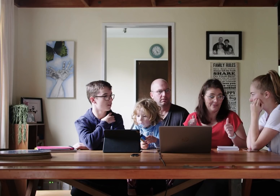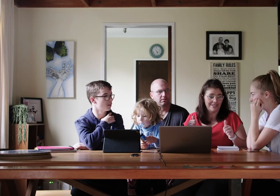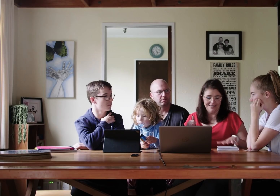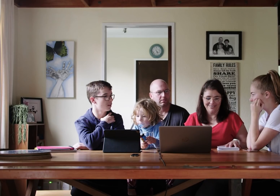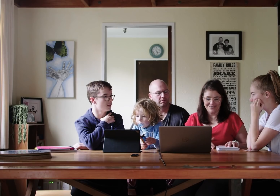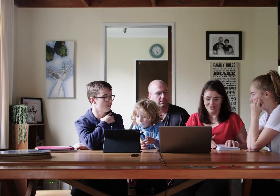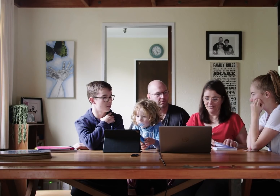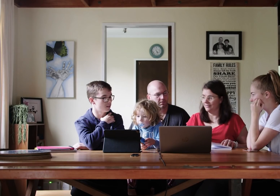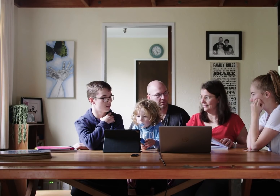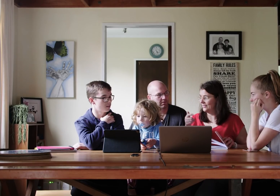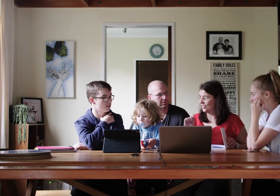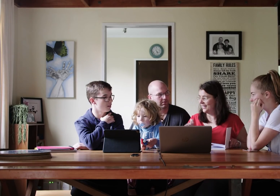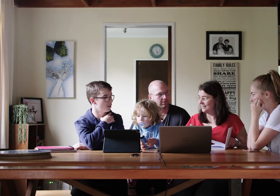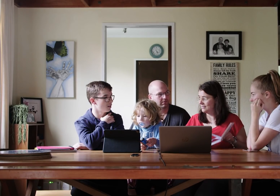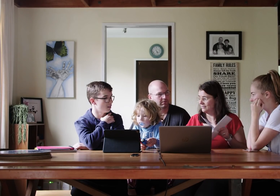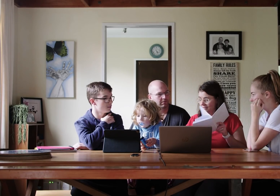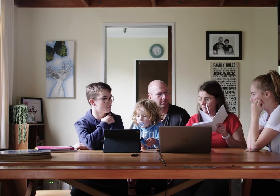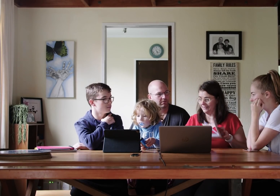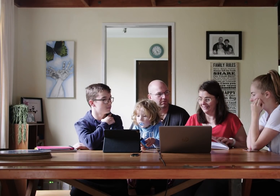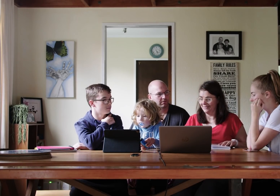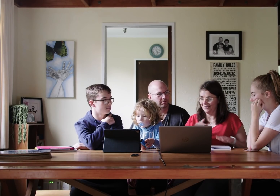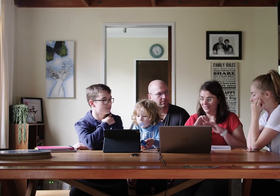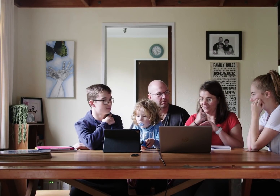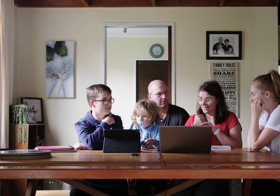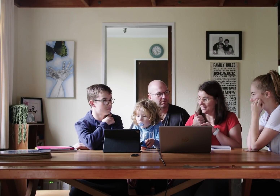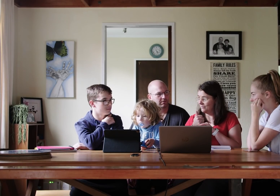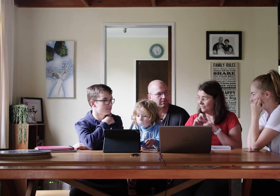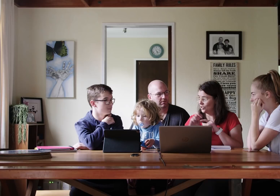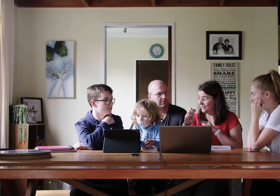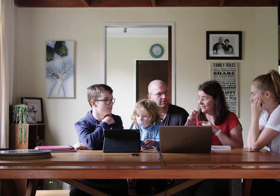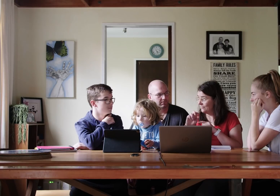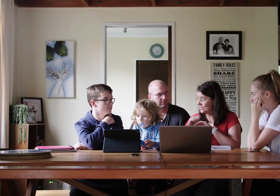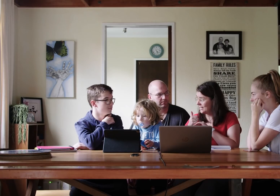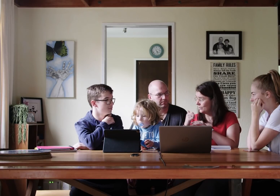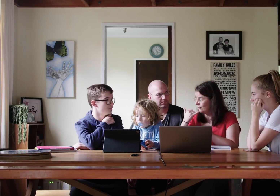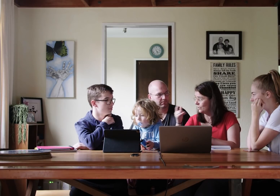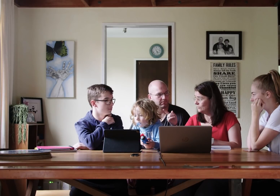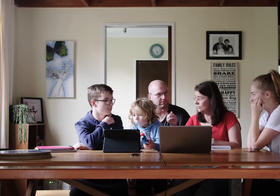Alrighty, so got our list. Set up TripIt. Have you set it up on your phone?